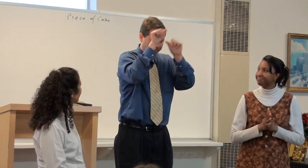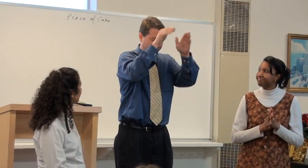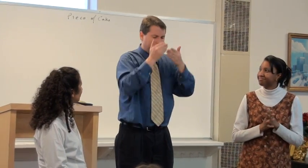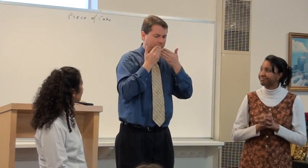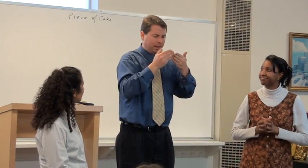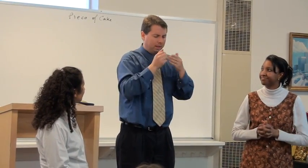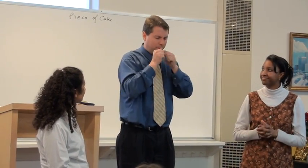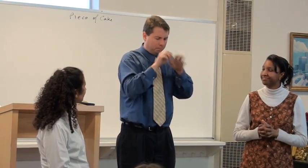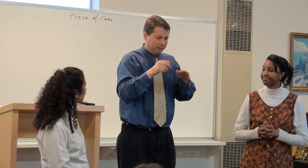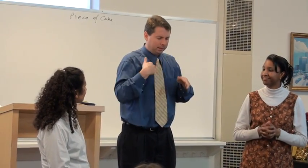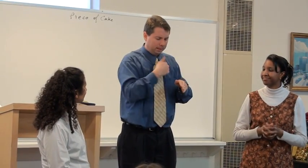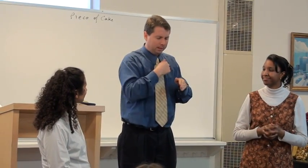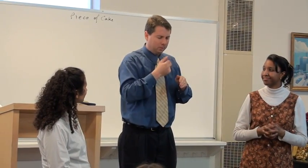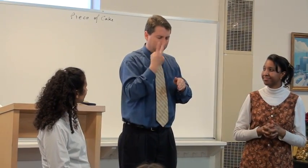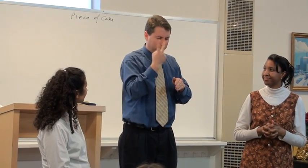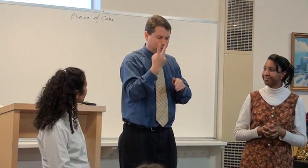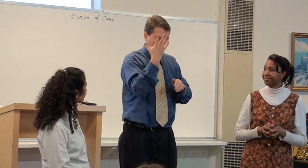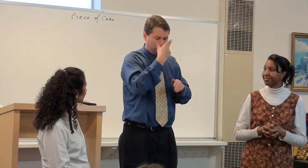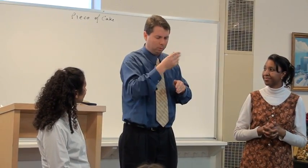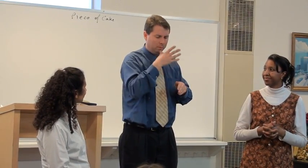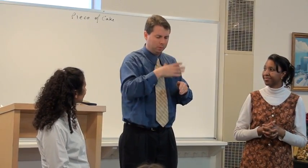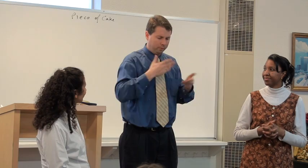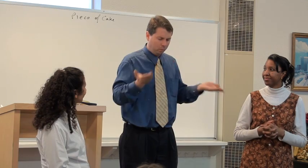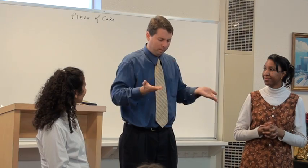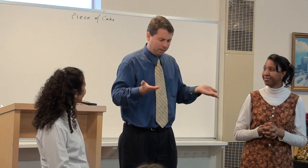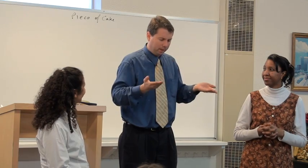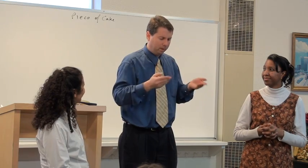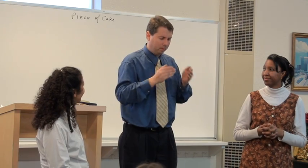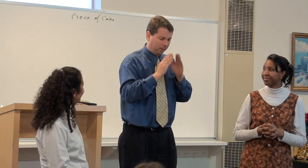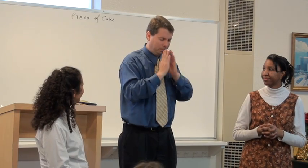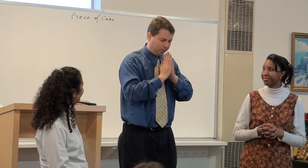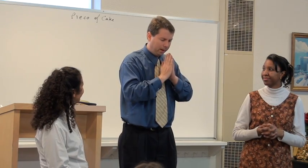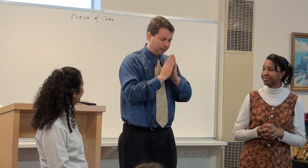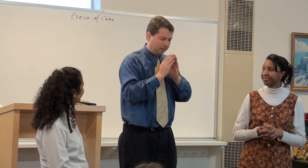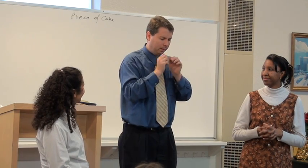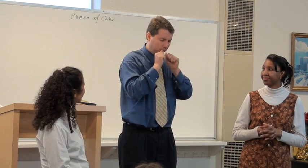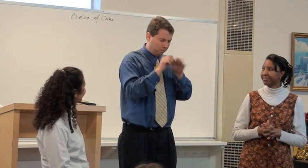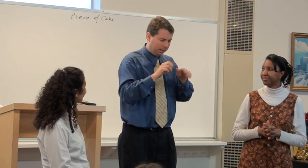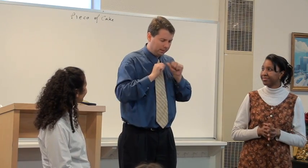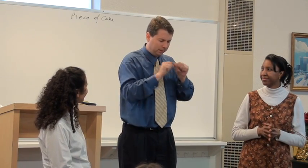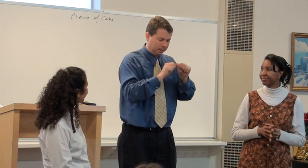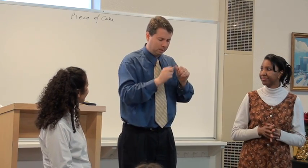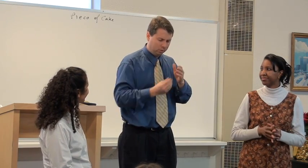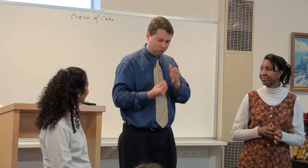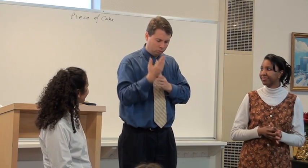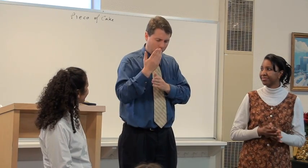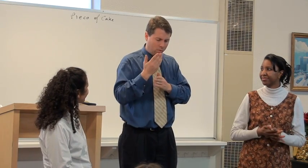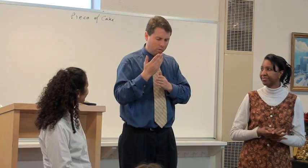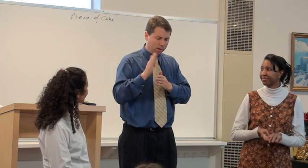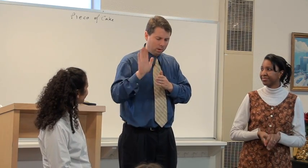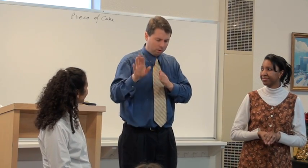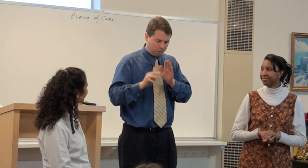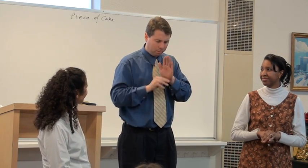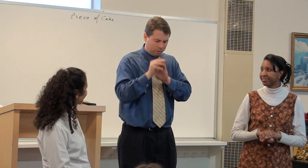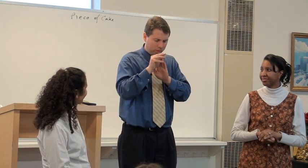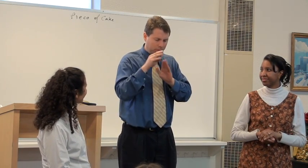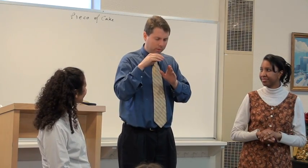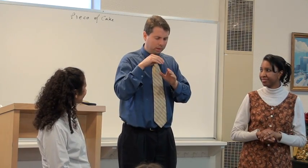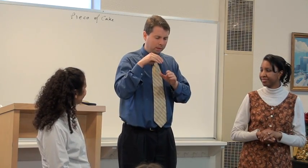Father, thank you for blessing us with these two beautiful women here. Pray that you bless and continue to grow her maturity